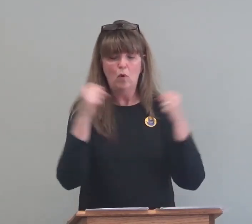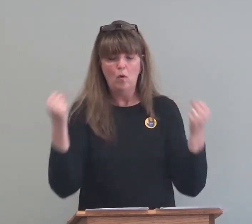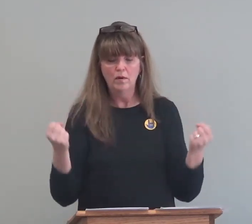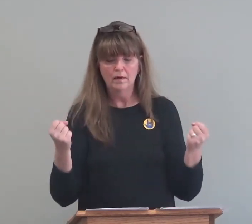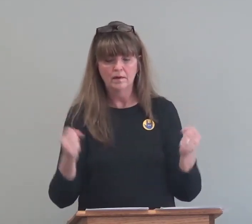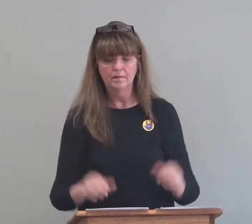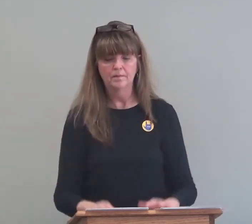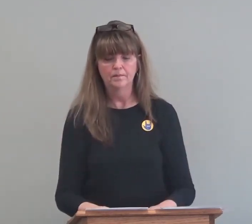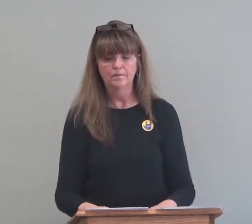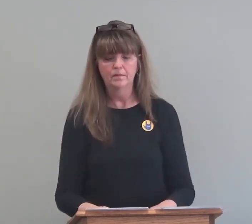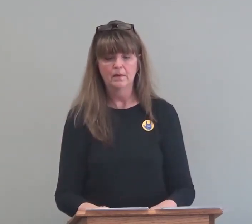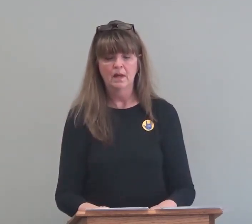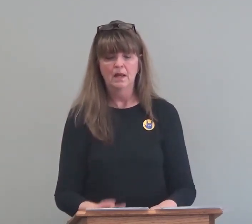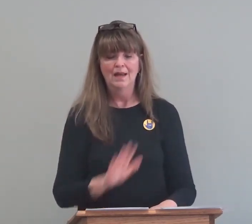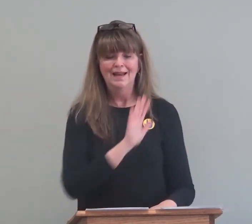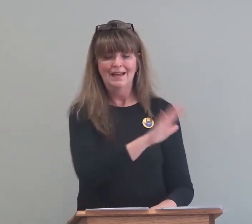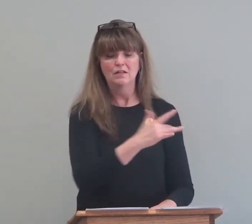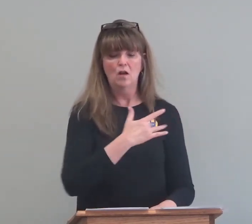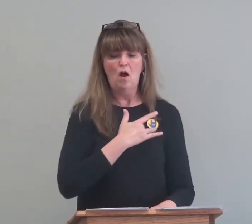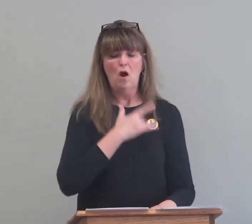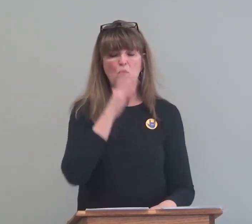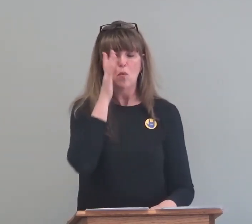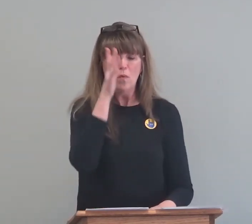Not one of his bones will be broken.